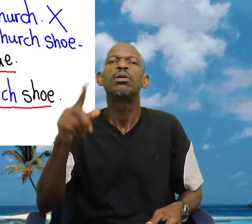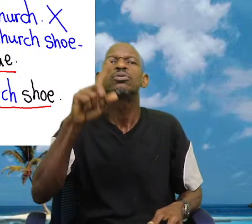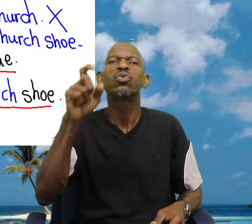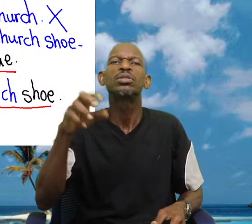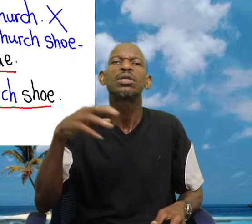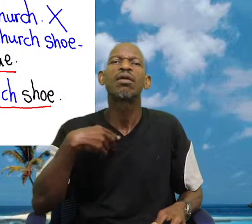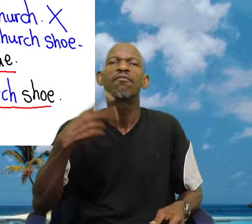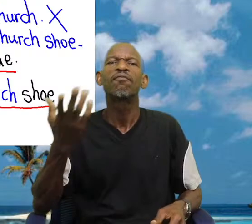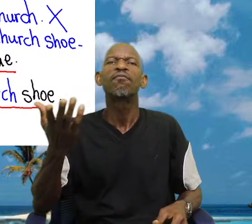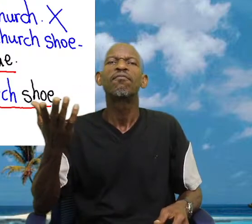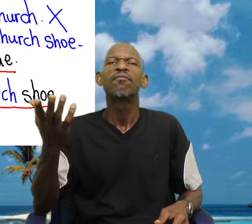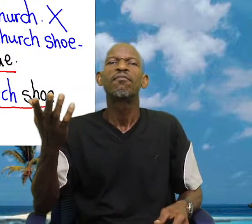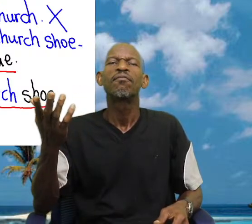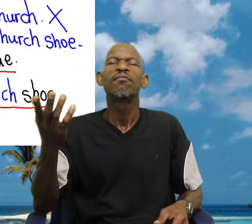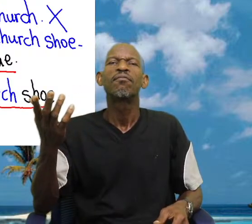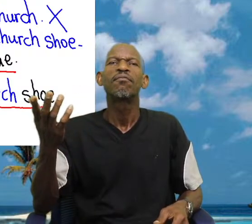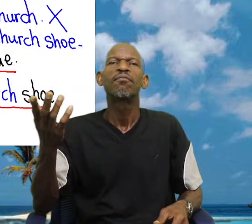me?